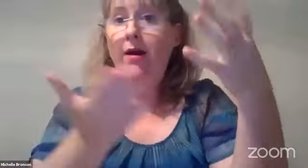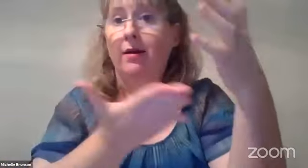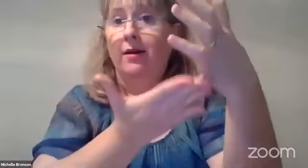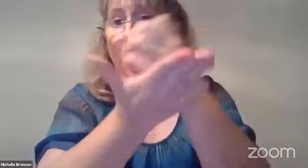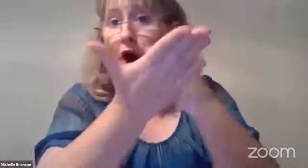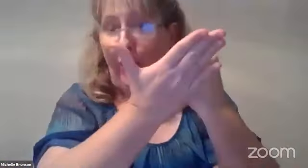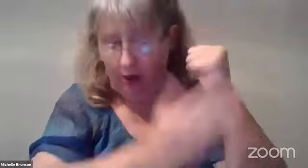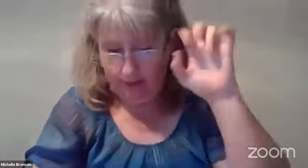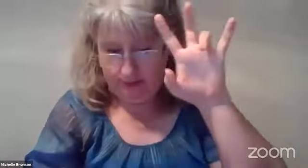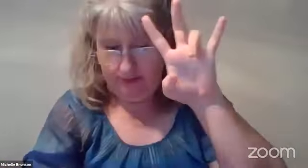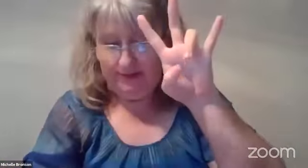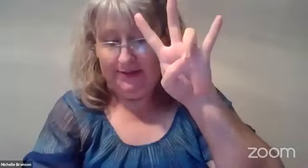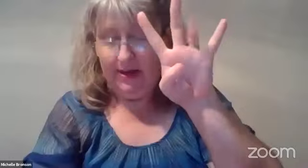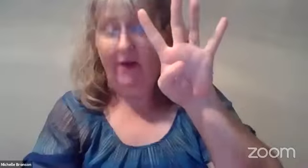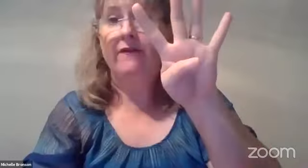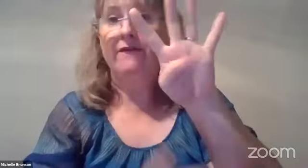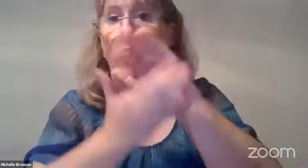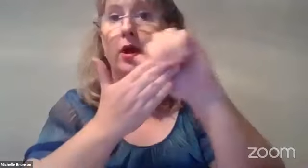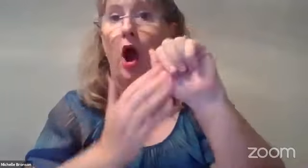The bookstore earned